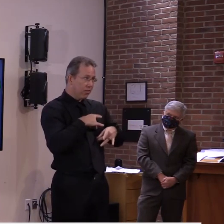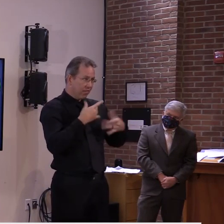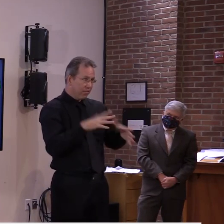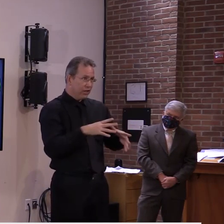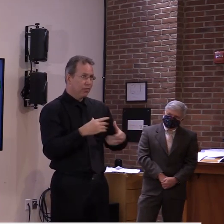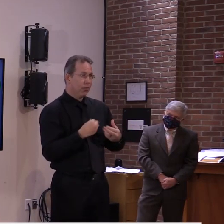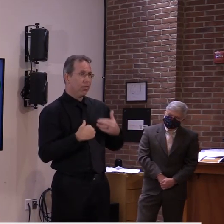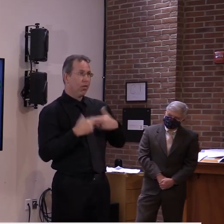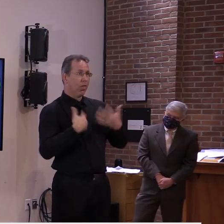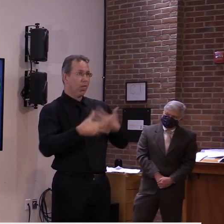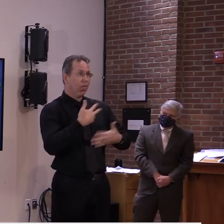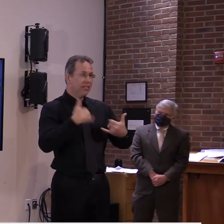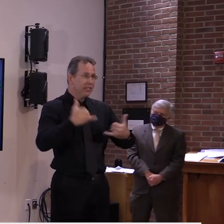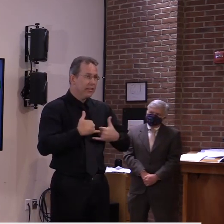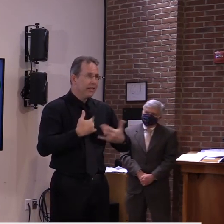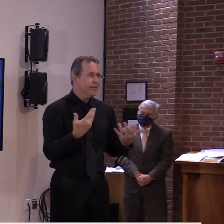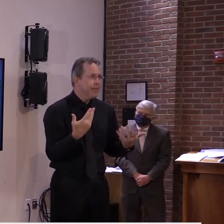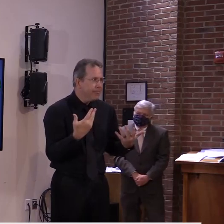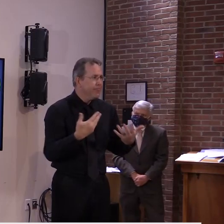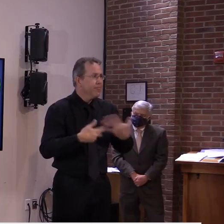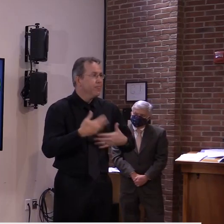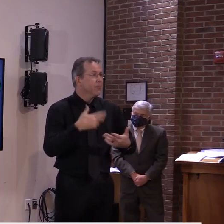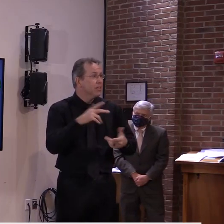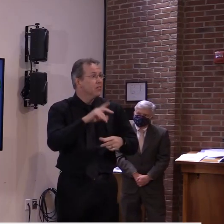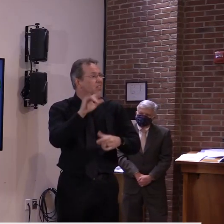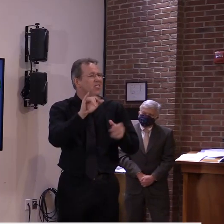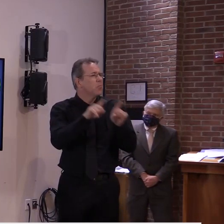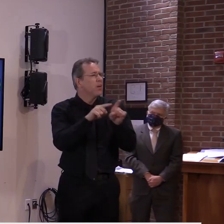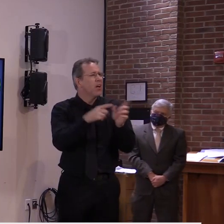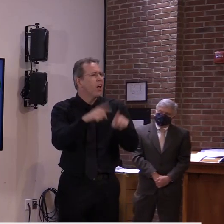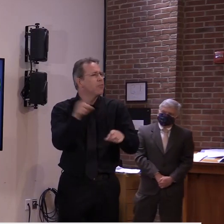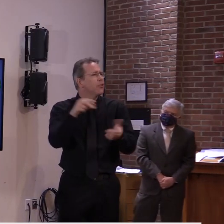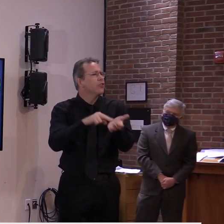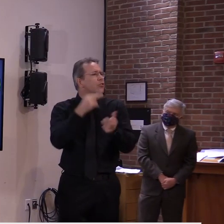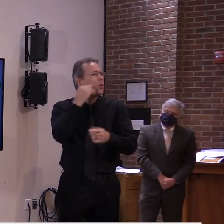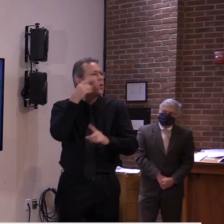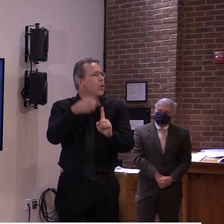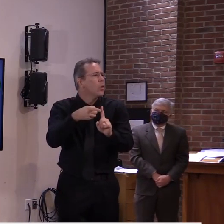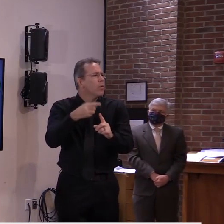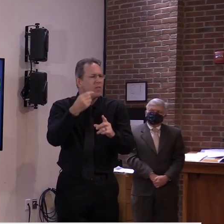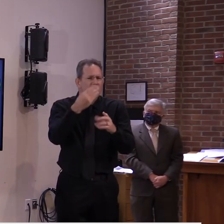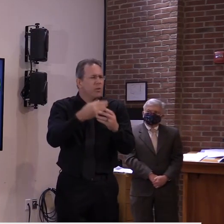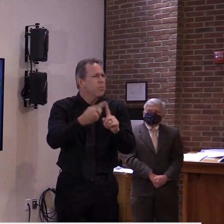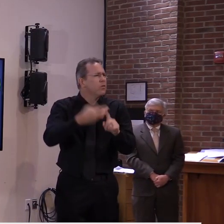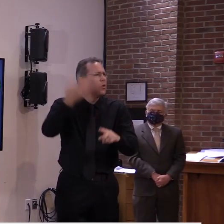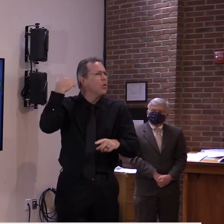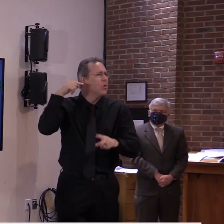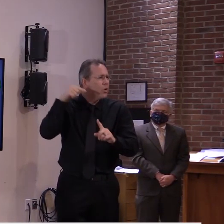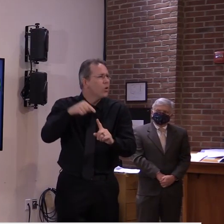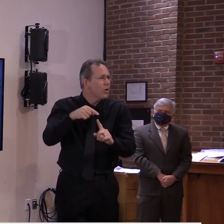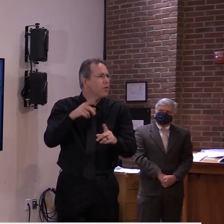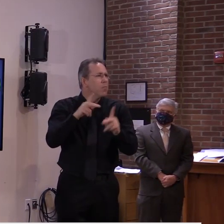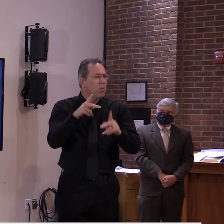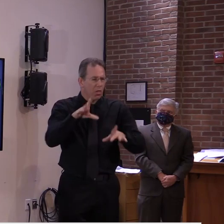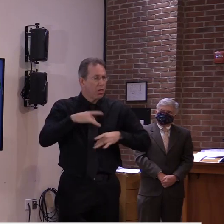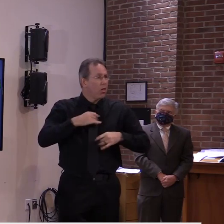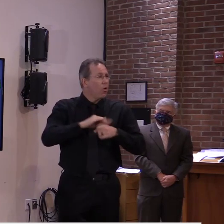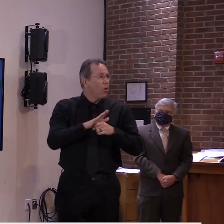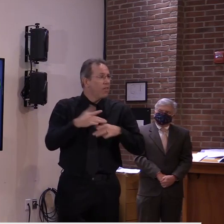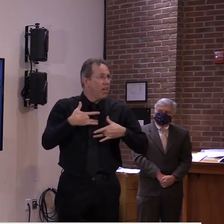residents, because some of the nursing homes, you know, had outbreaks many months ago, and there are people who are still there that